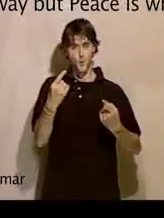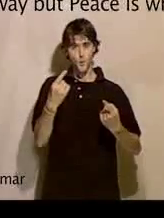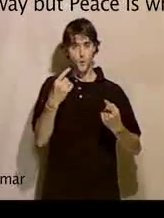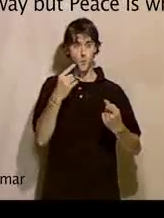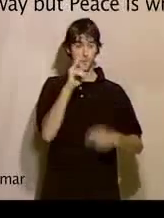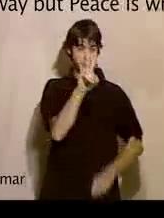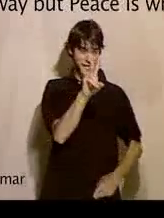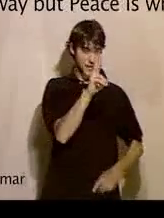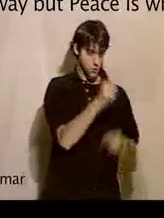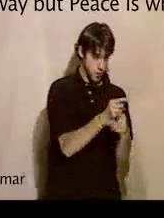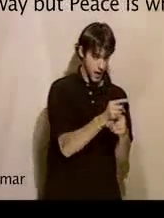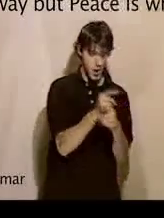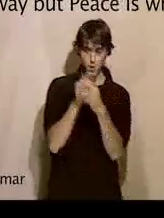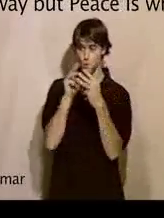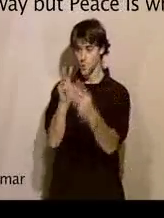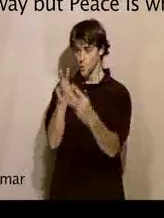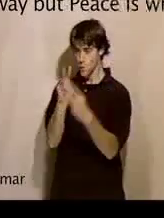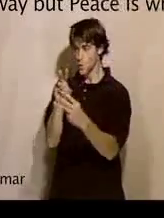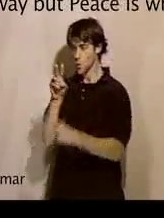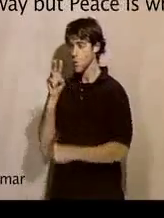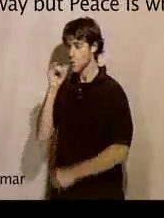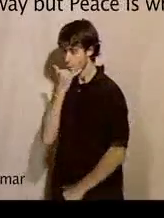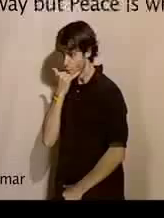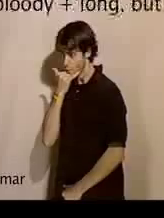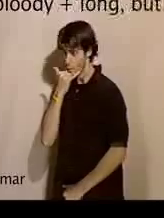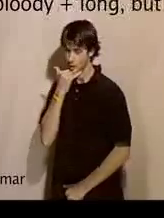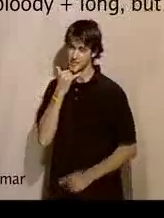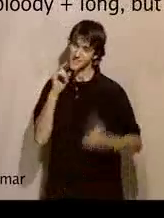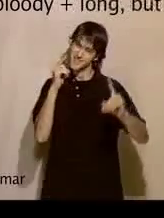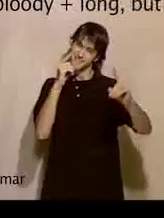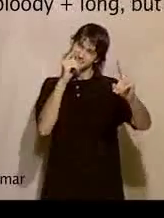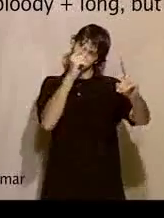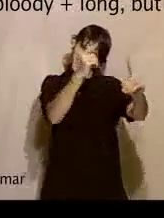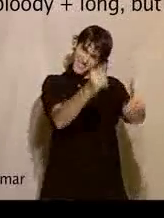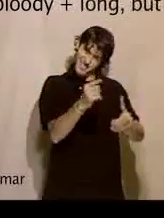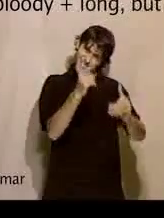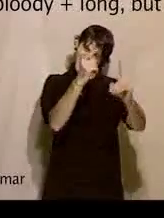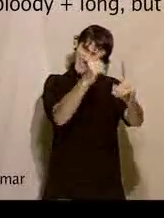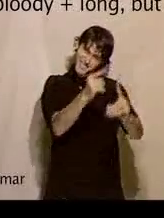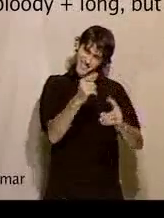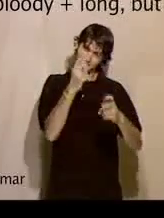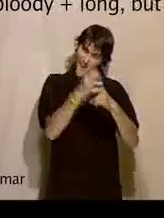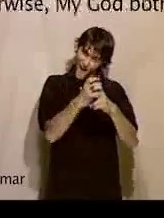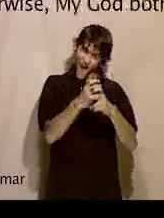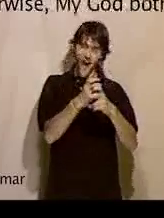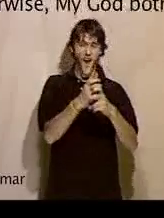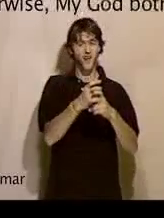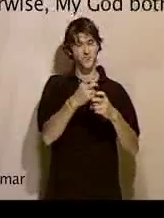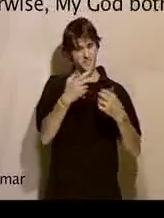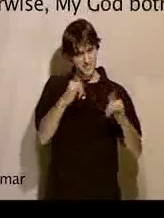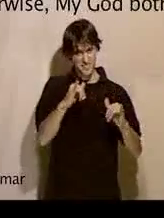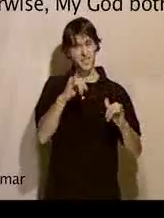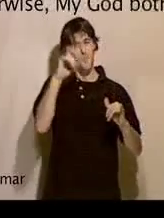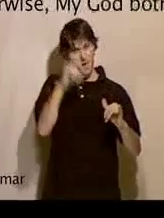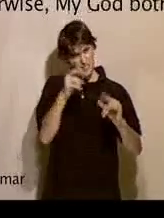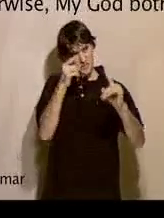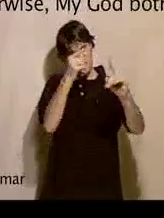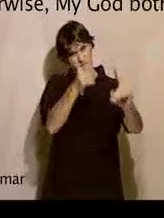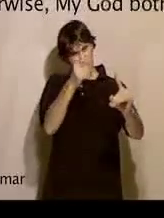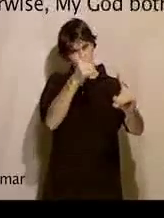along. Any wave of peace is wrong. The path might be bloody and long, but I must believe on it. Otherwise, my God followed